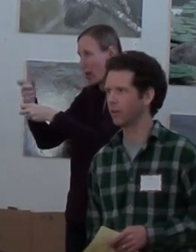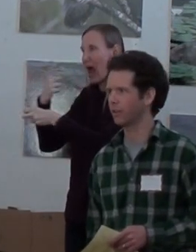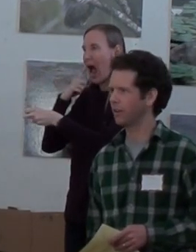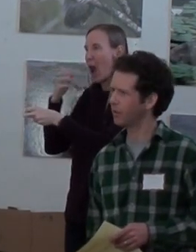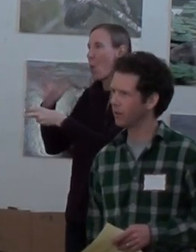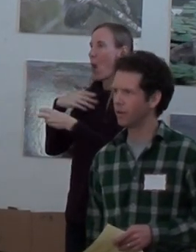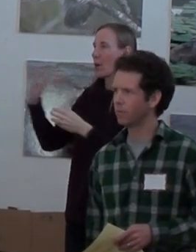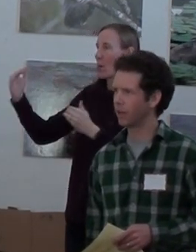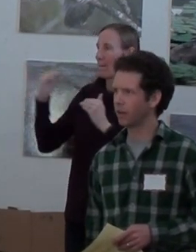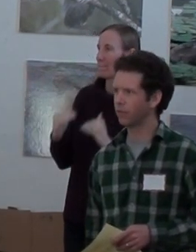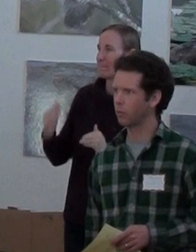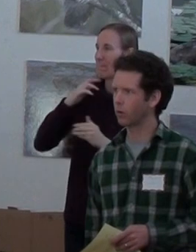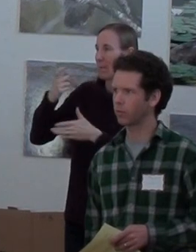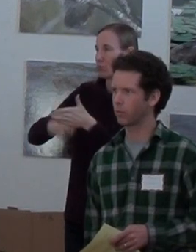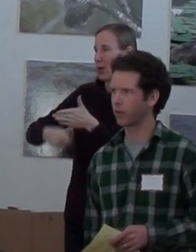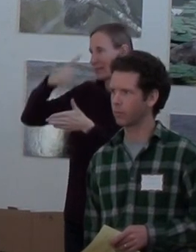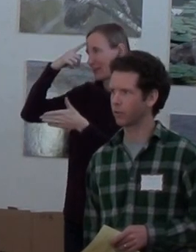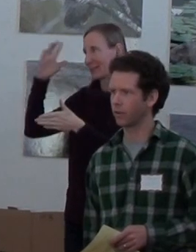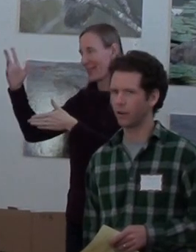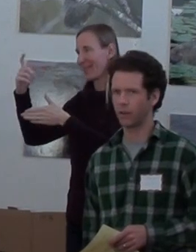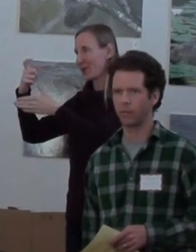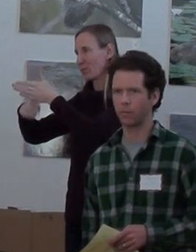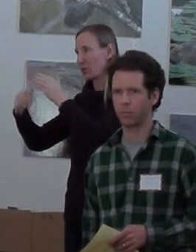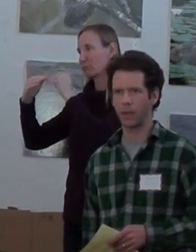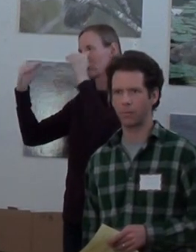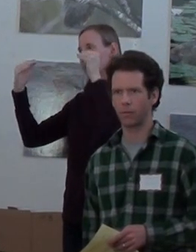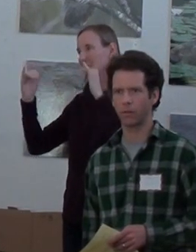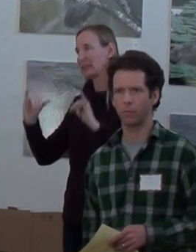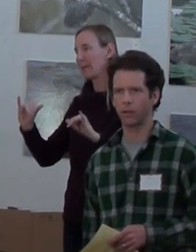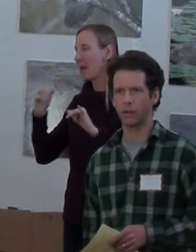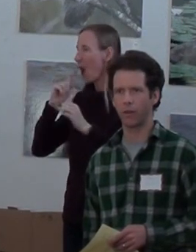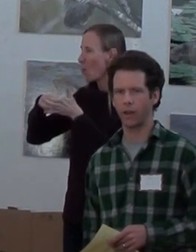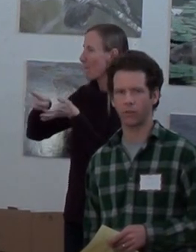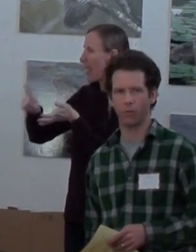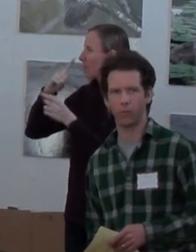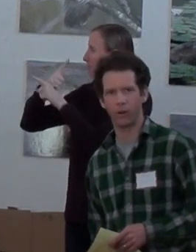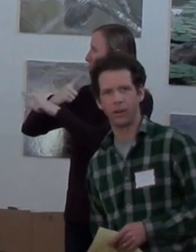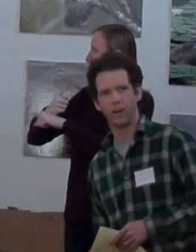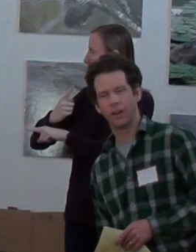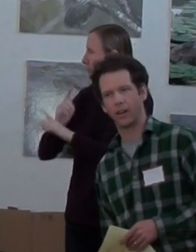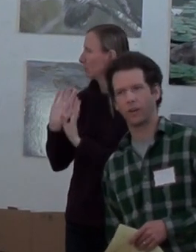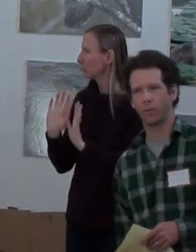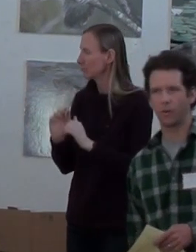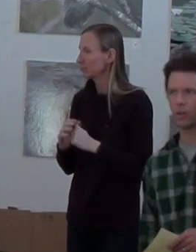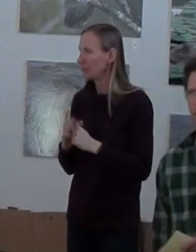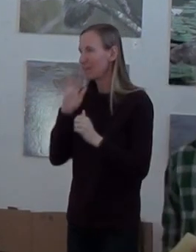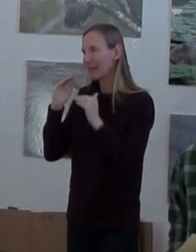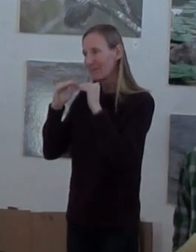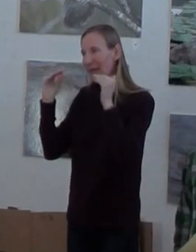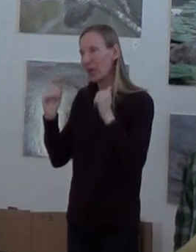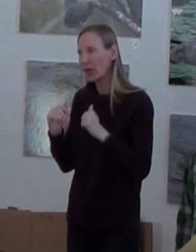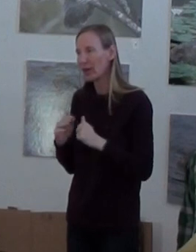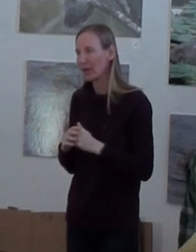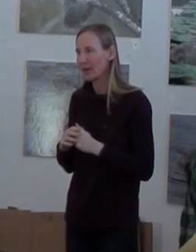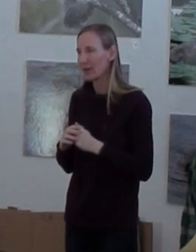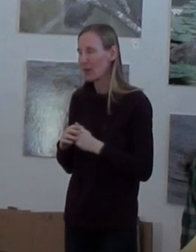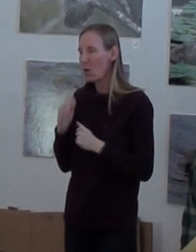what they're doing, because I know if they work from sun up to sundown, I'm going to pay them every little bit that they're asking for. I know, you know,